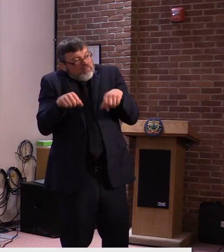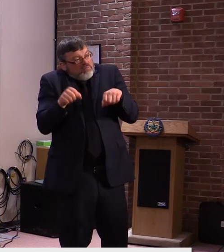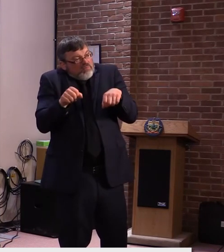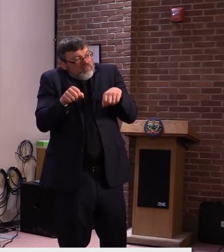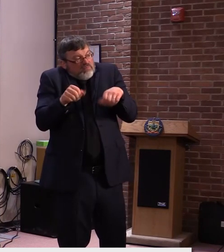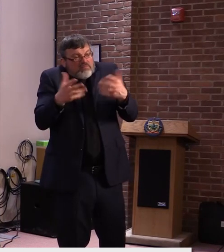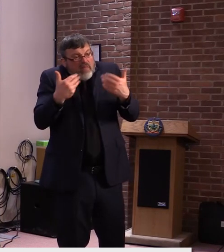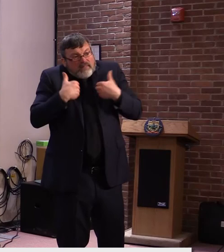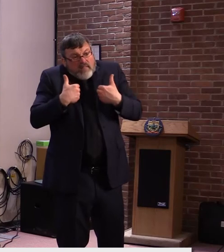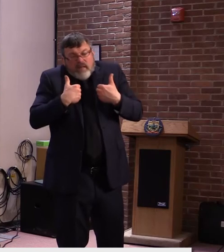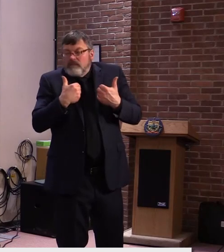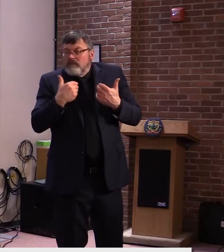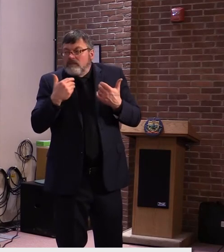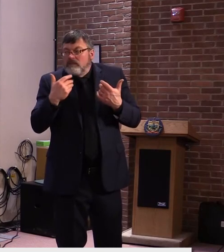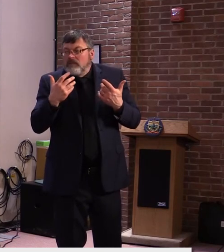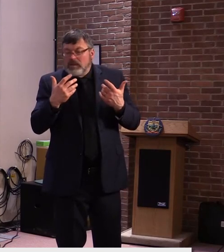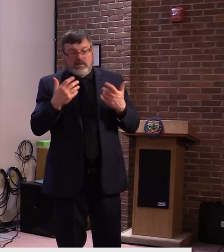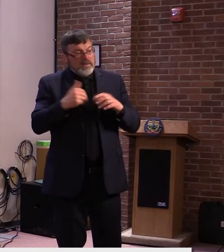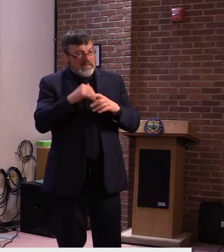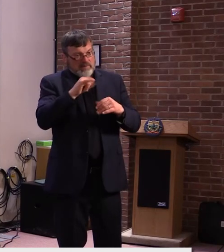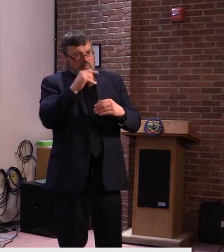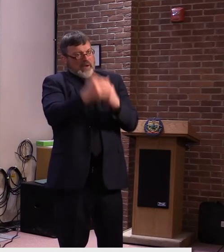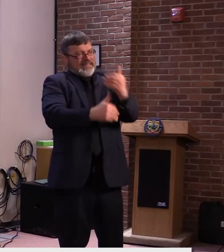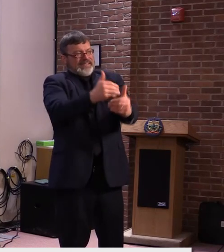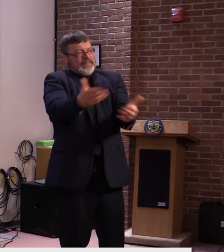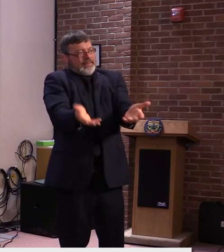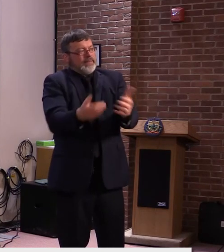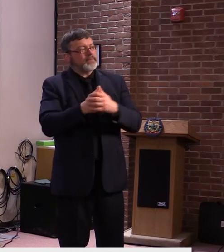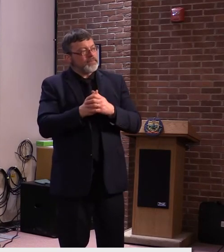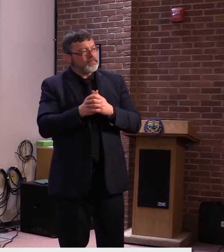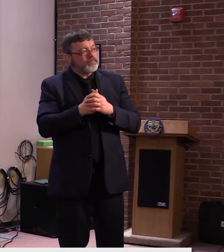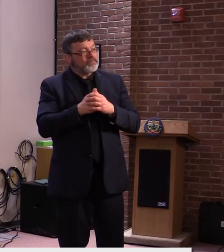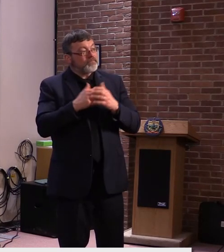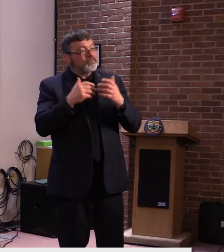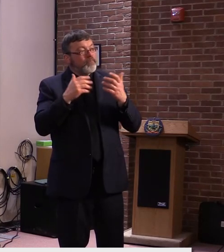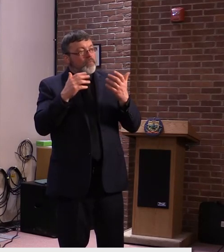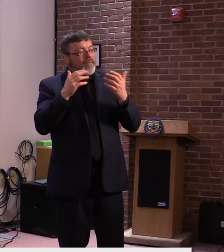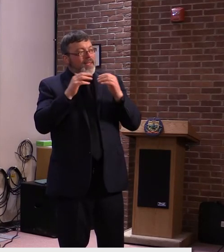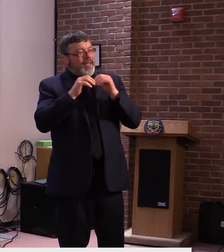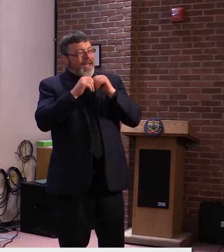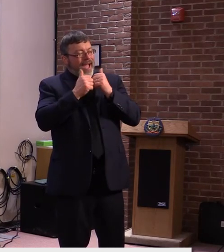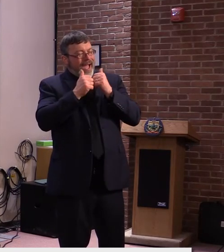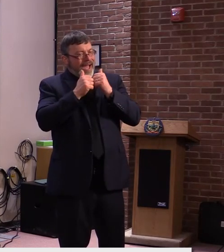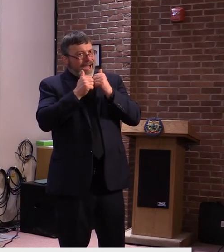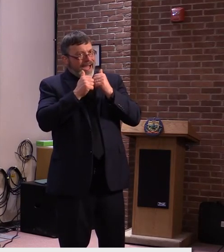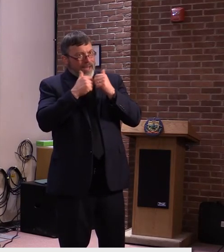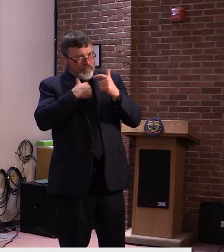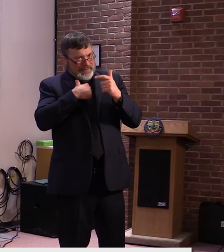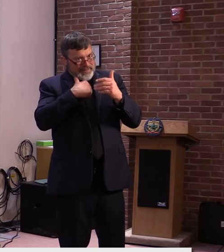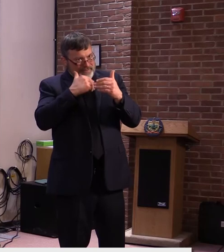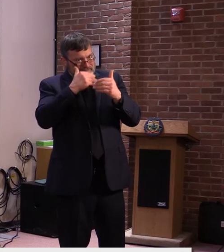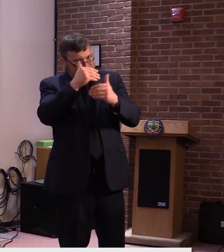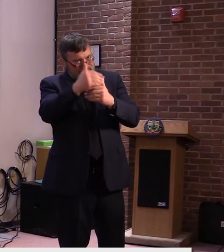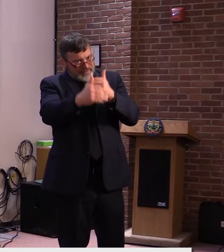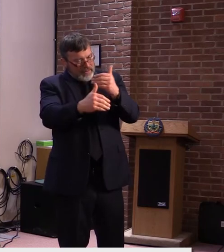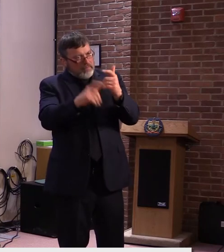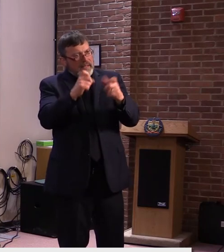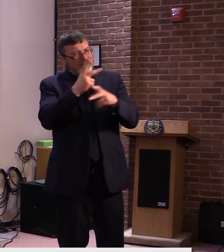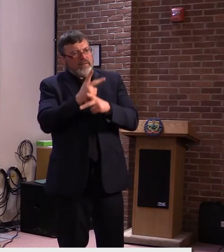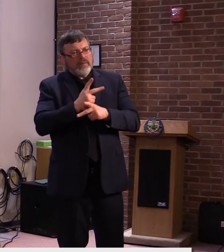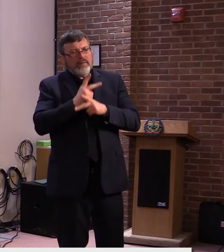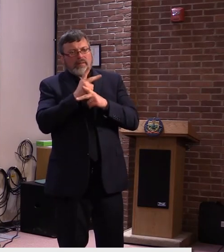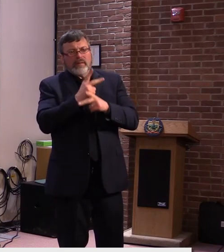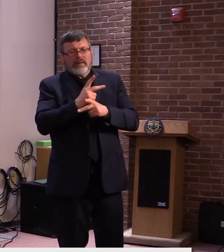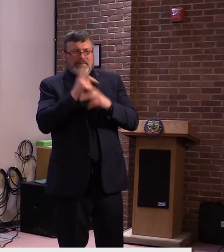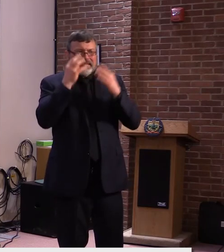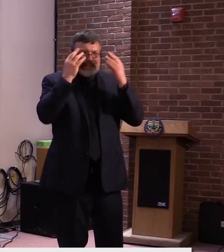look at trying to address. But we do need to be thoughtful and careful as we move forward, making sure to